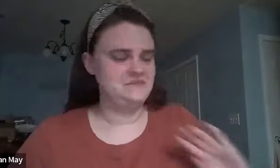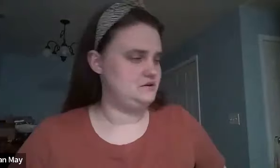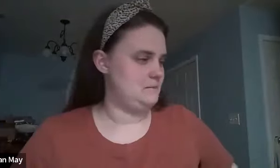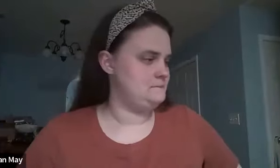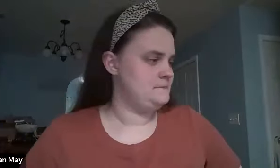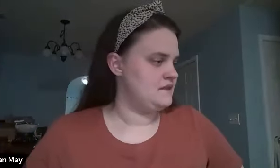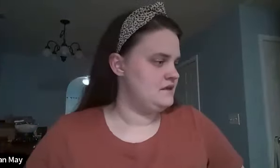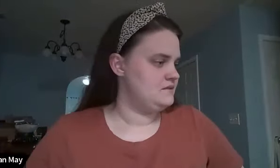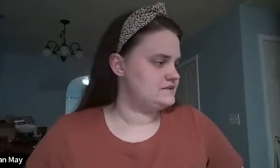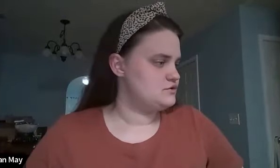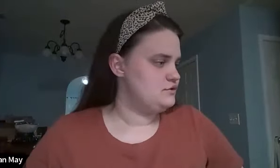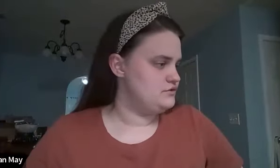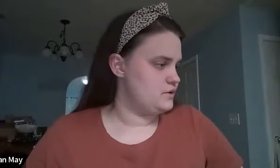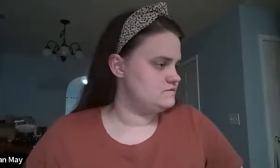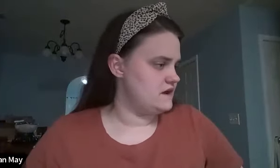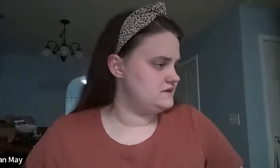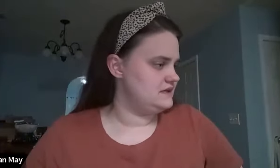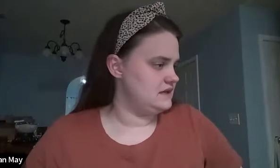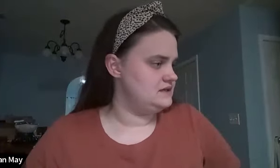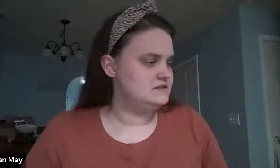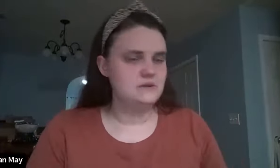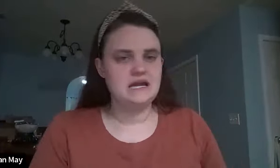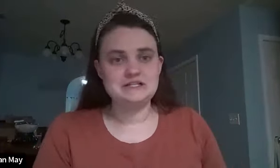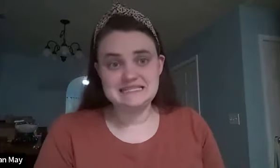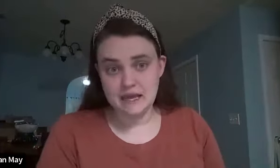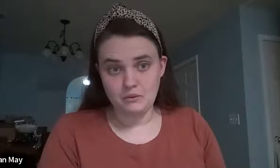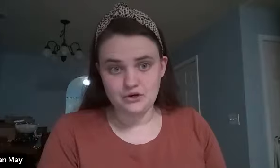Okay. Let's go through those 5 again. So we had our sour.